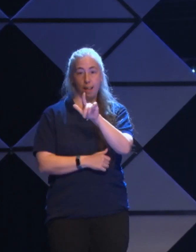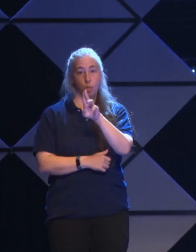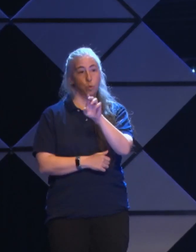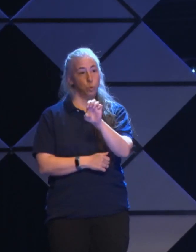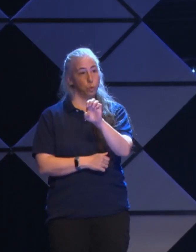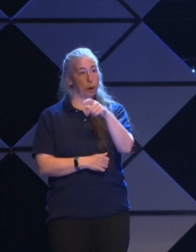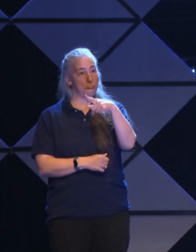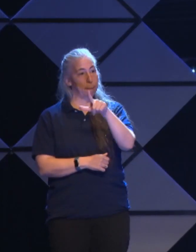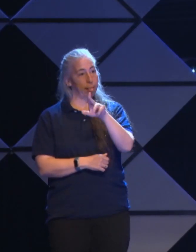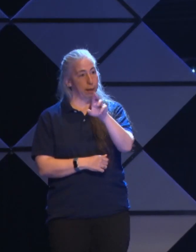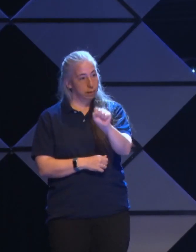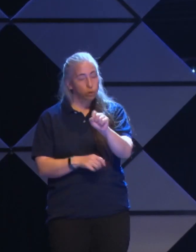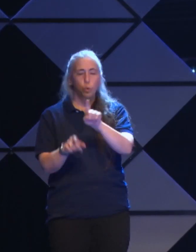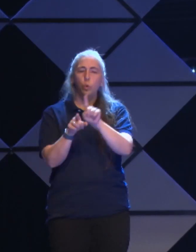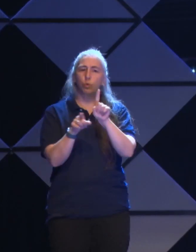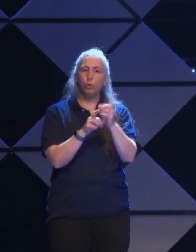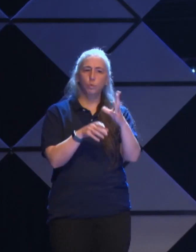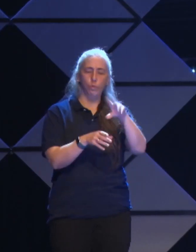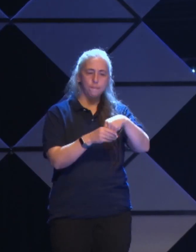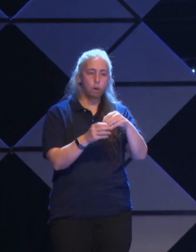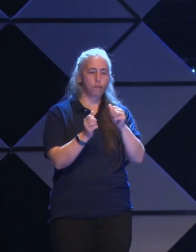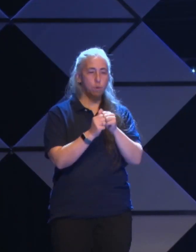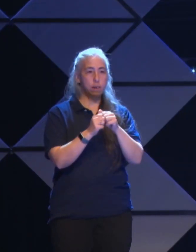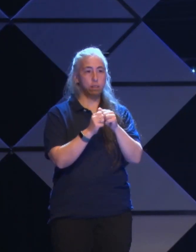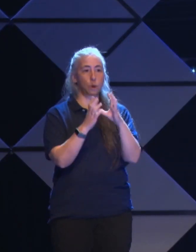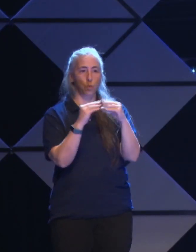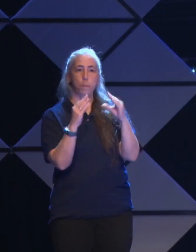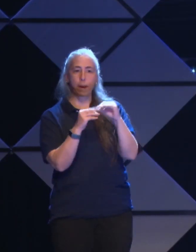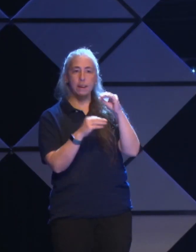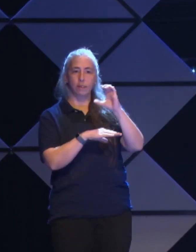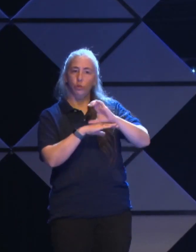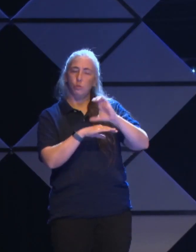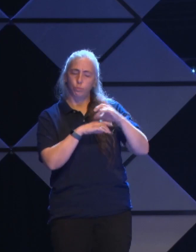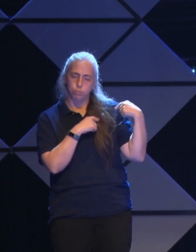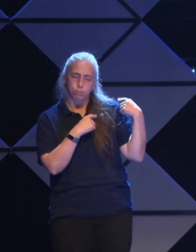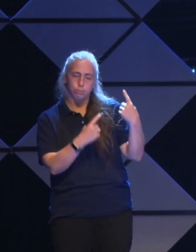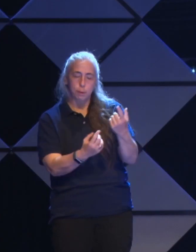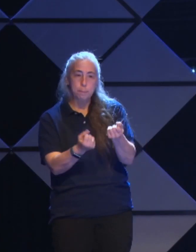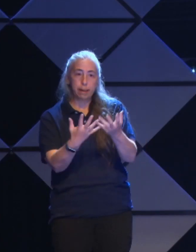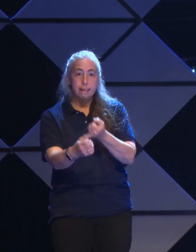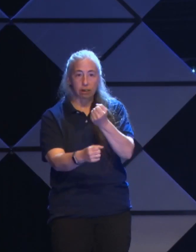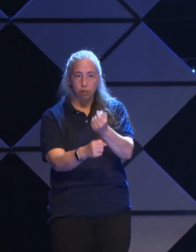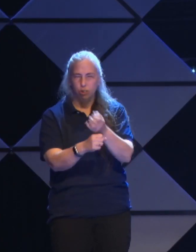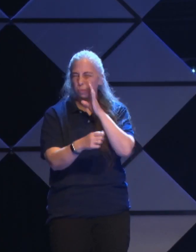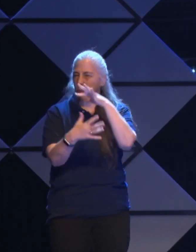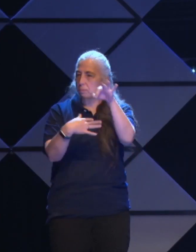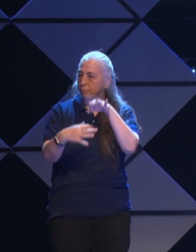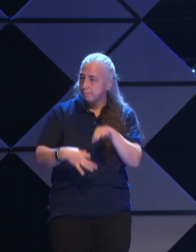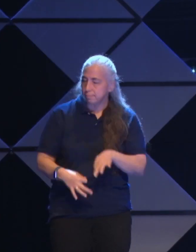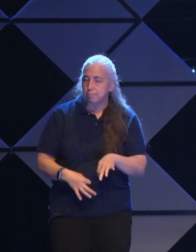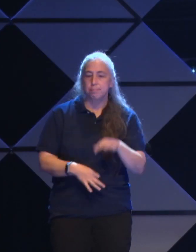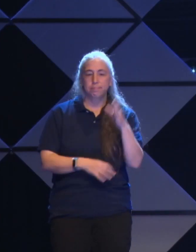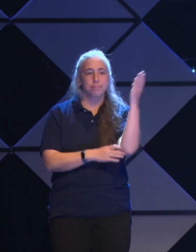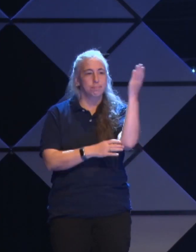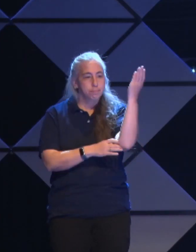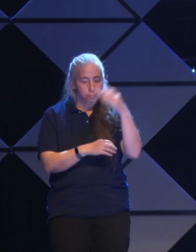for years and years, and he's going to tell us a little bit more about that. But we've had an opportunity in the